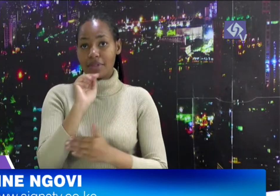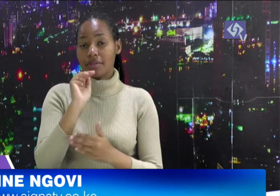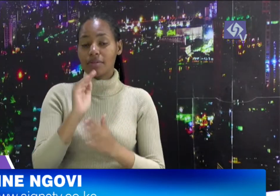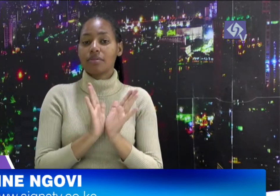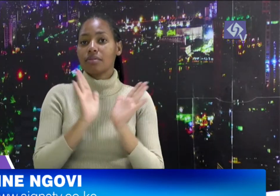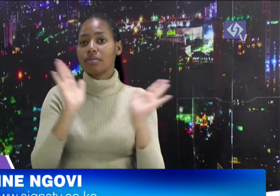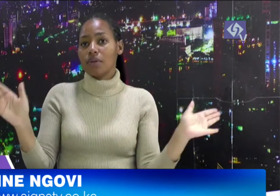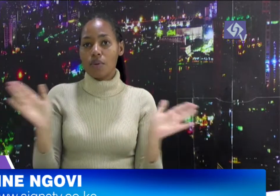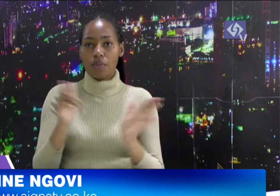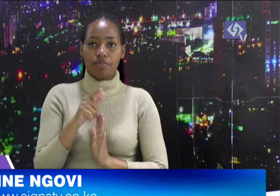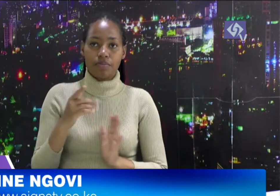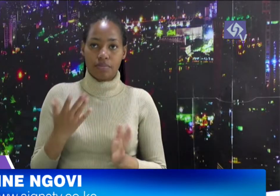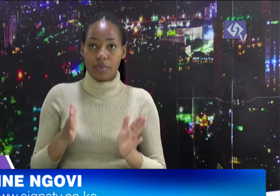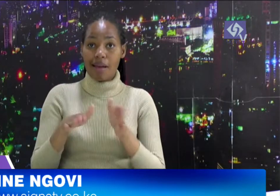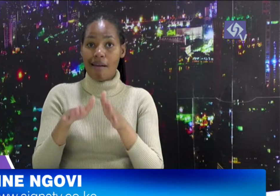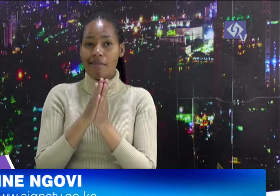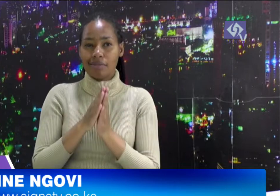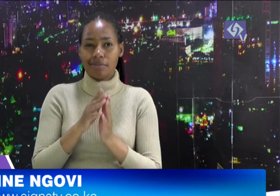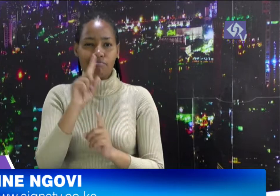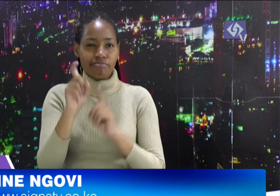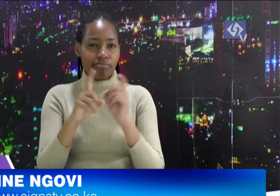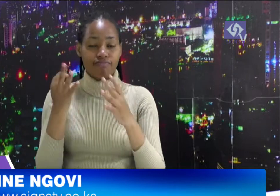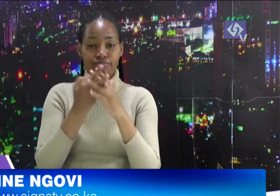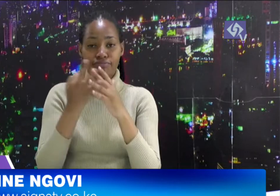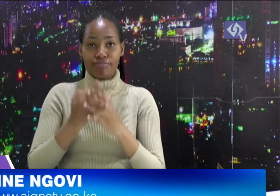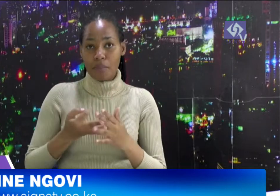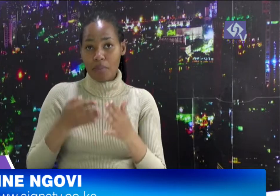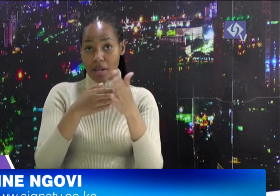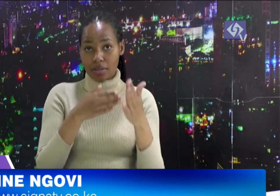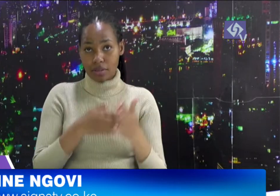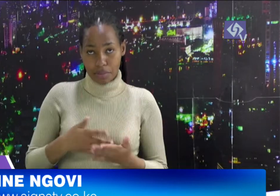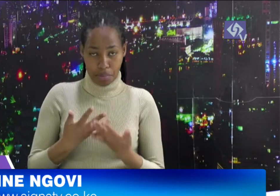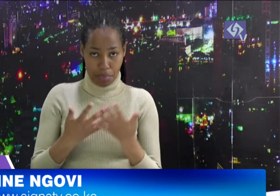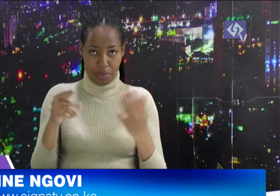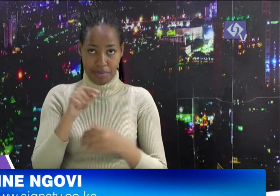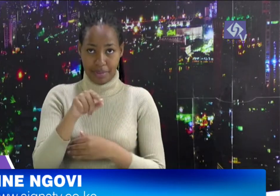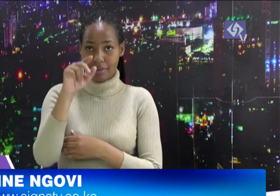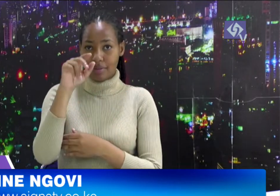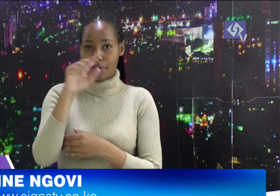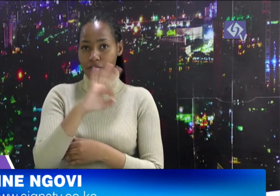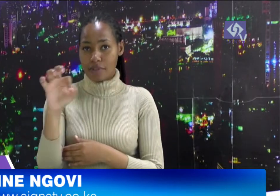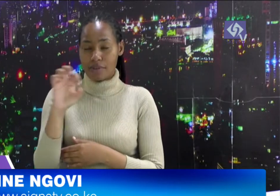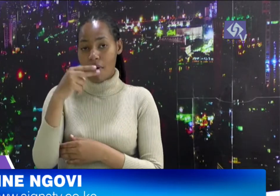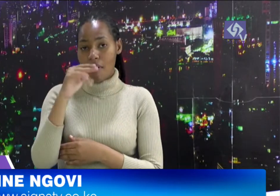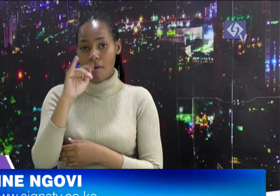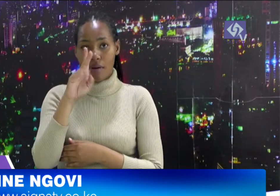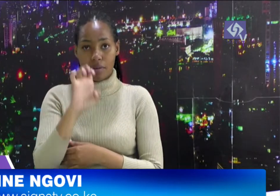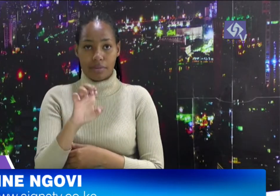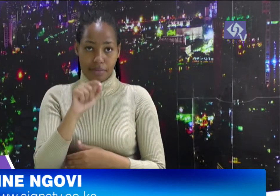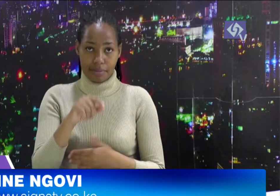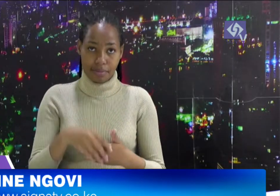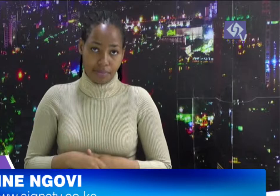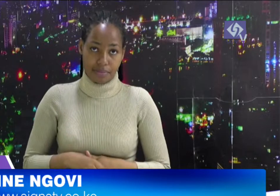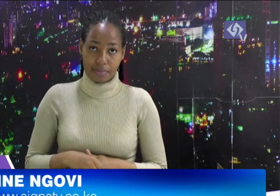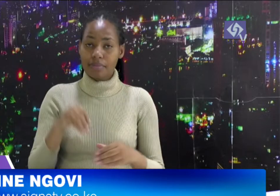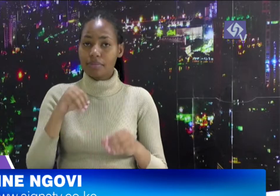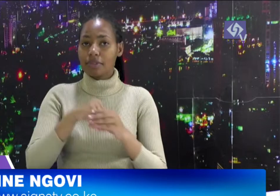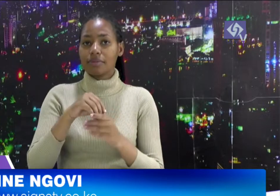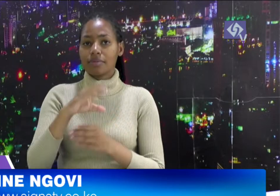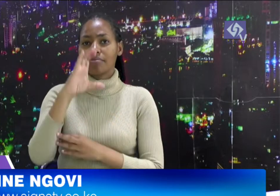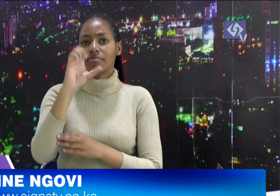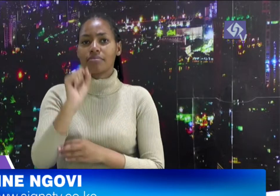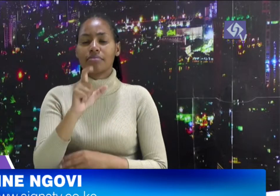certificates. This decision was made in response to public outcry and a petition filed against the proposed